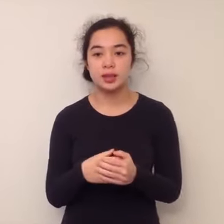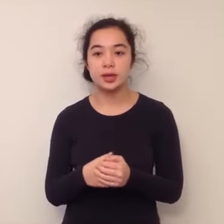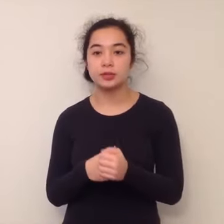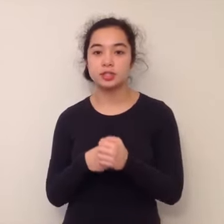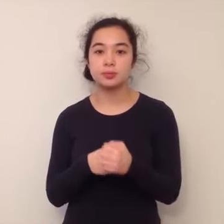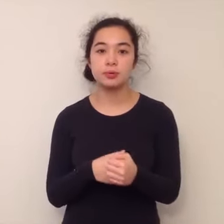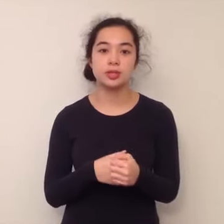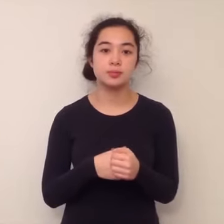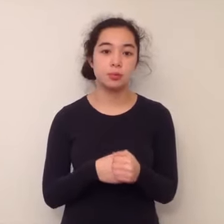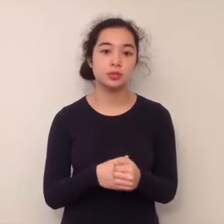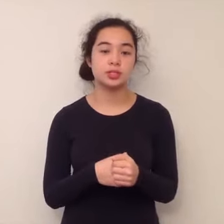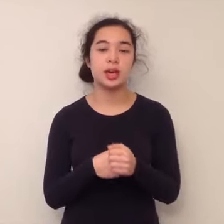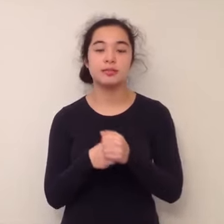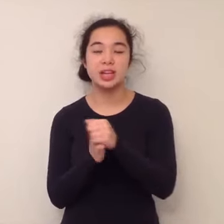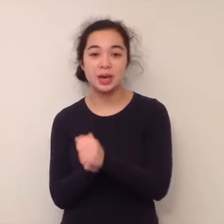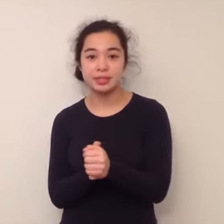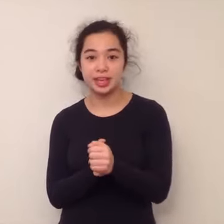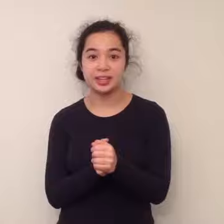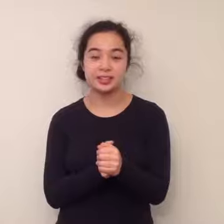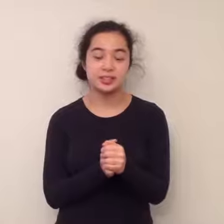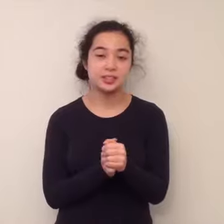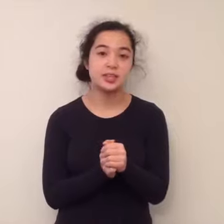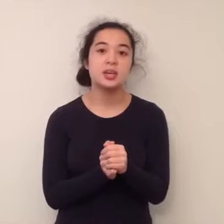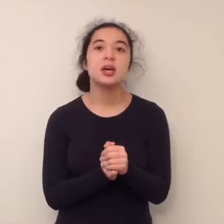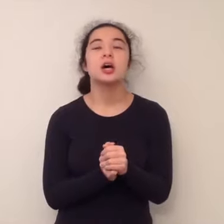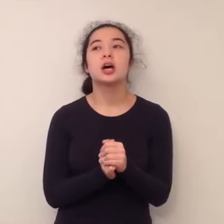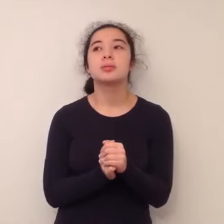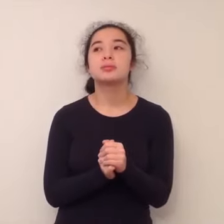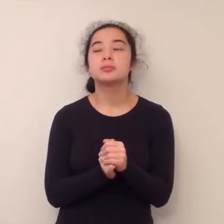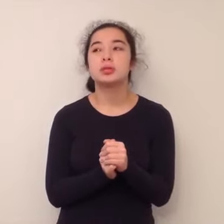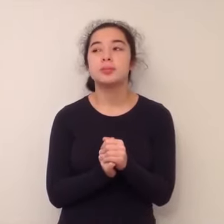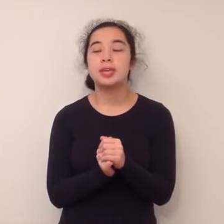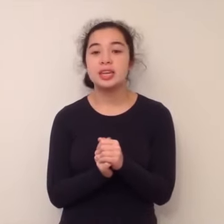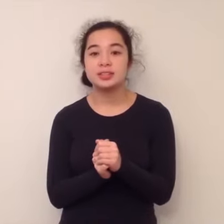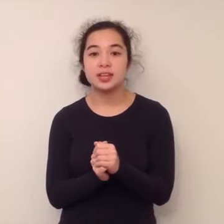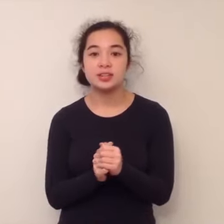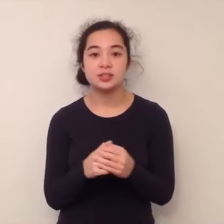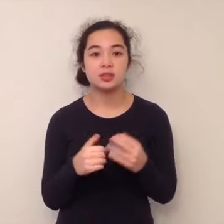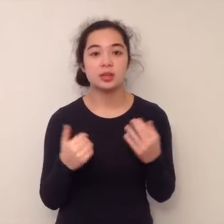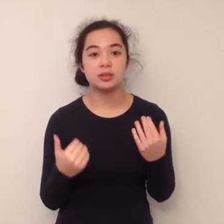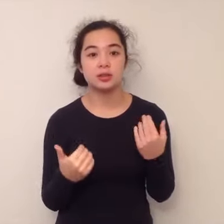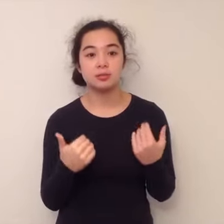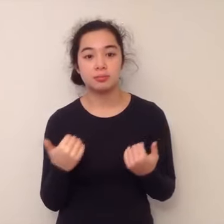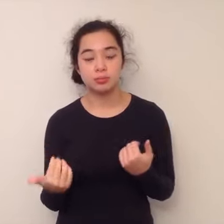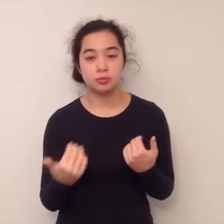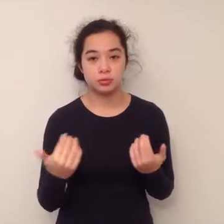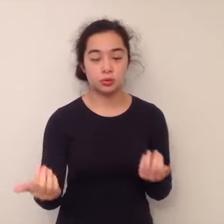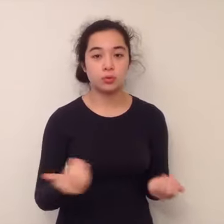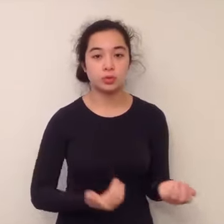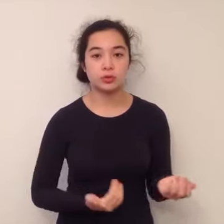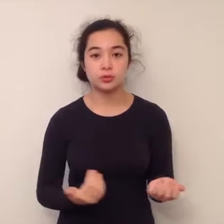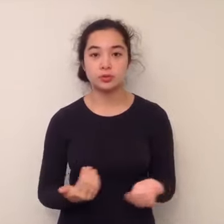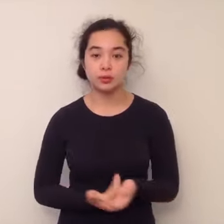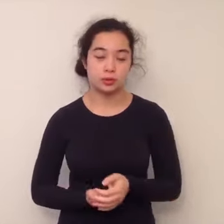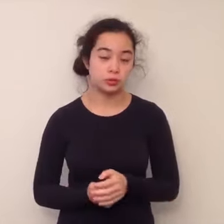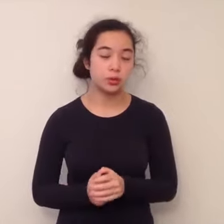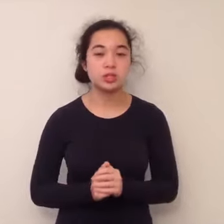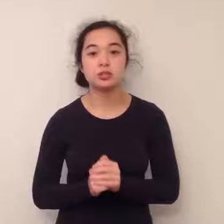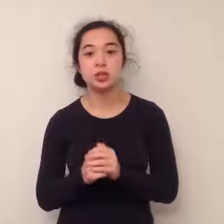language, it's important to have time indicators at the beginning of the sentence so that your audience or whoever you're talking to